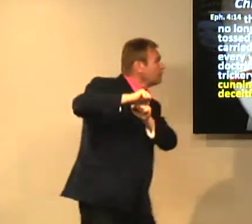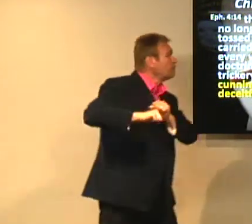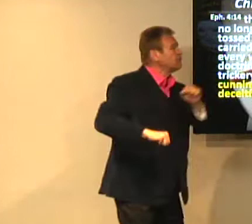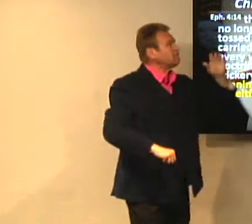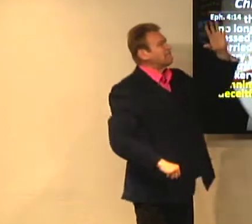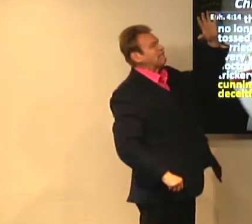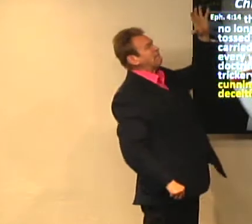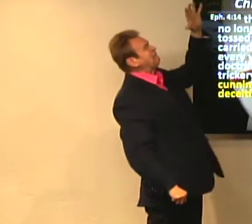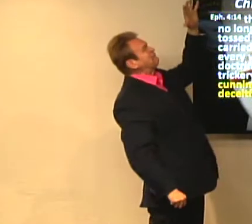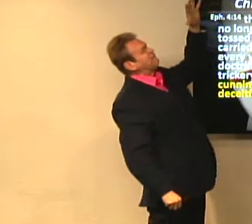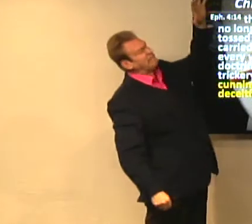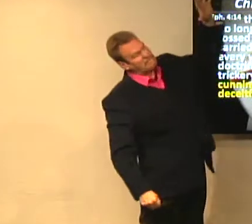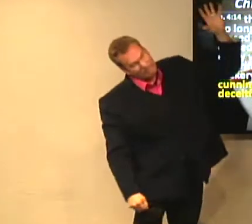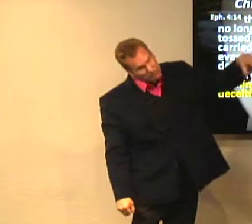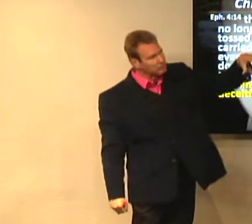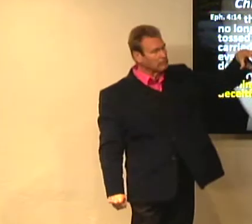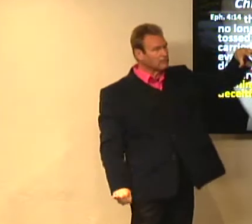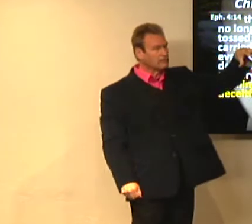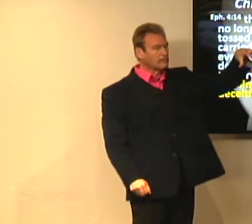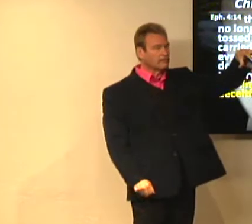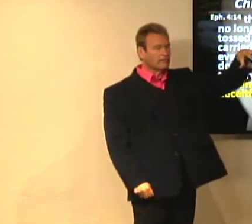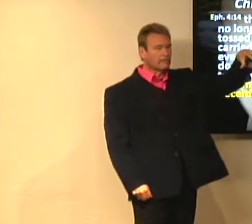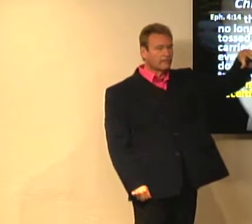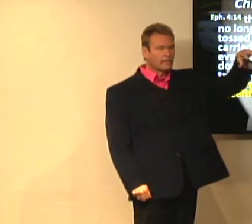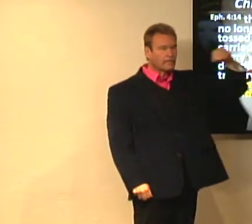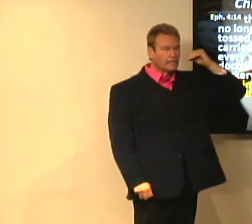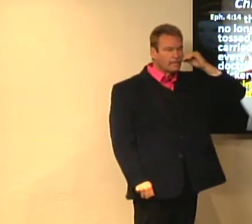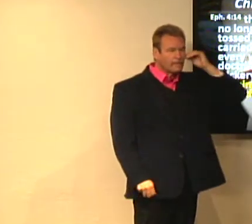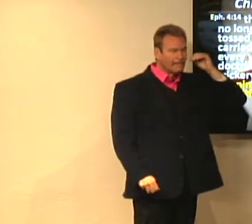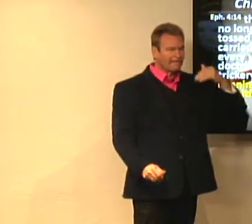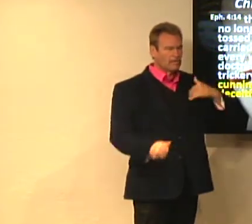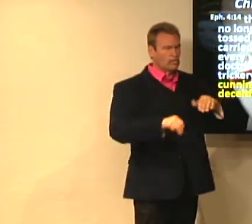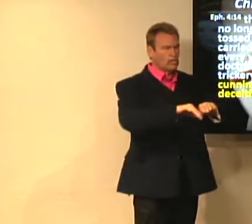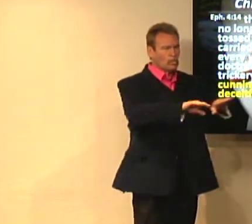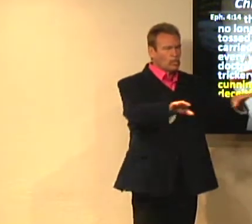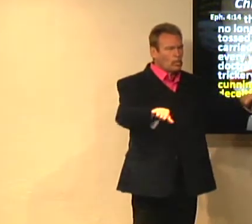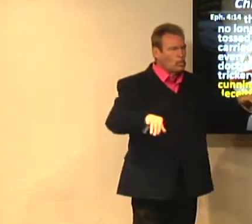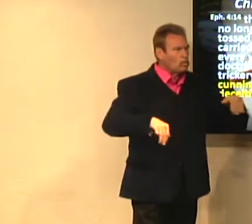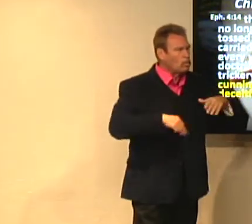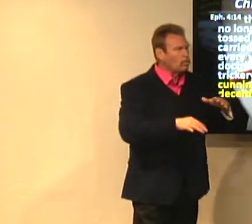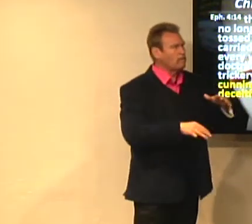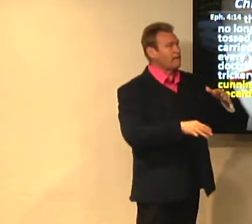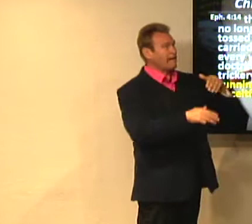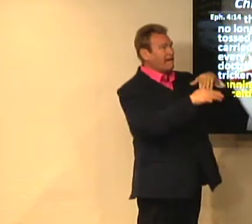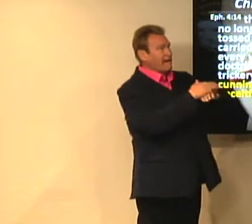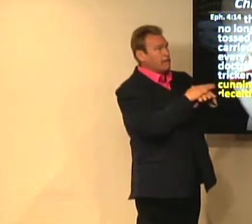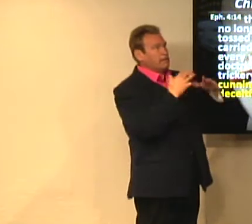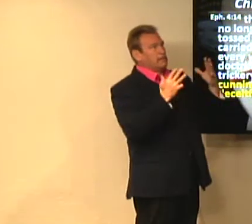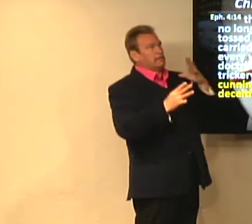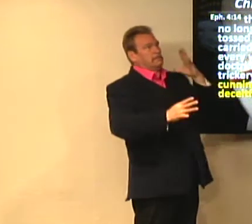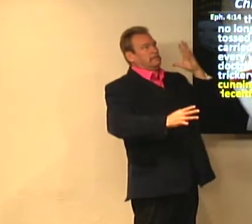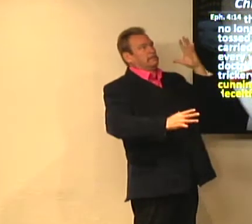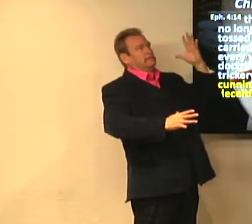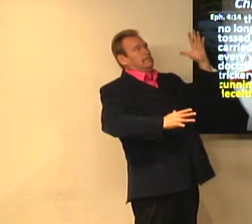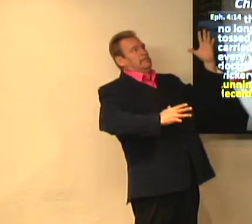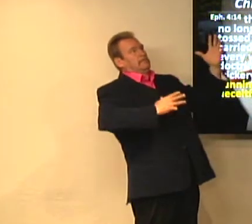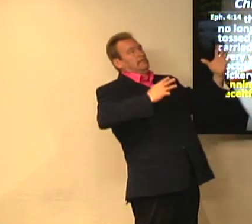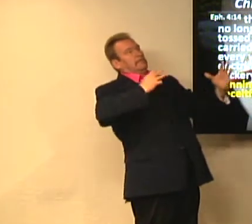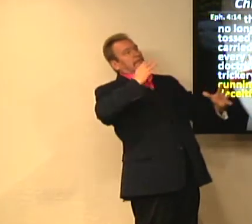But then when you realize what's going on with this TV evangelist, and he lives in this huge mansion, you